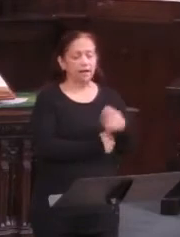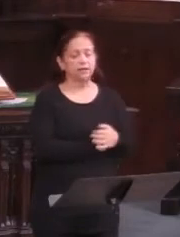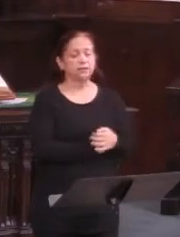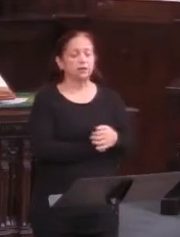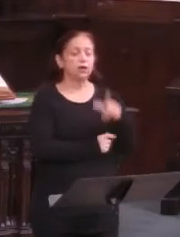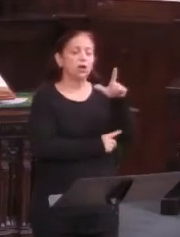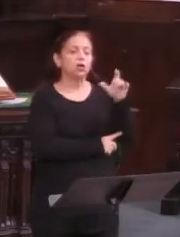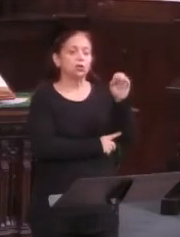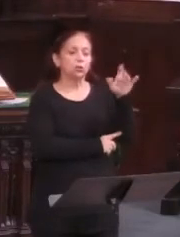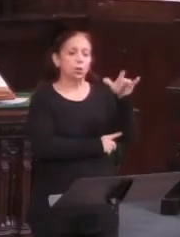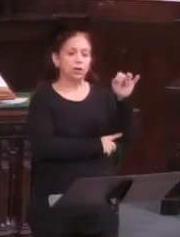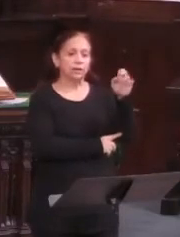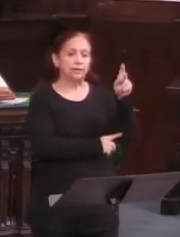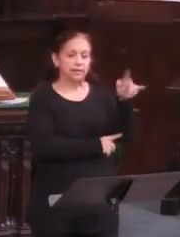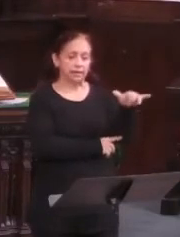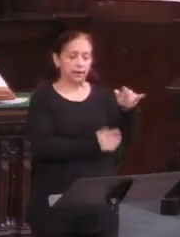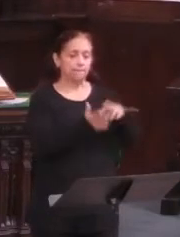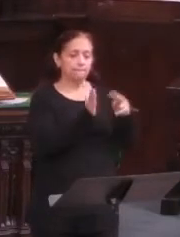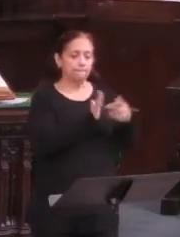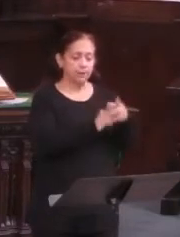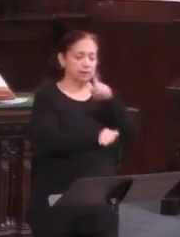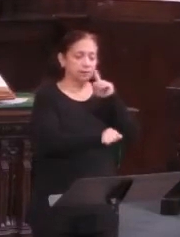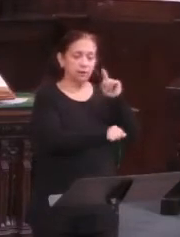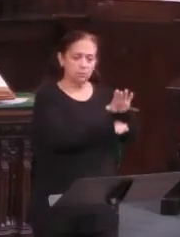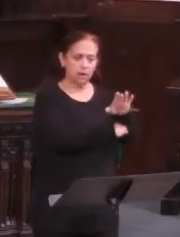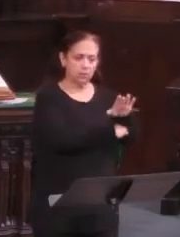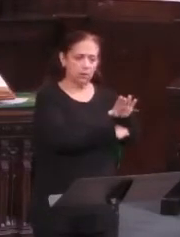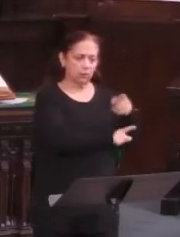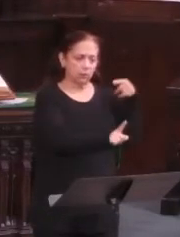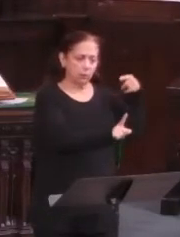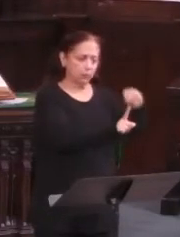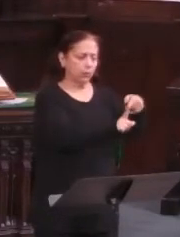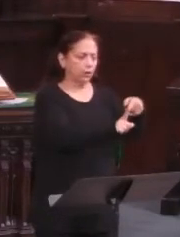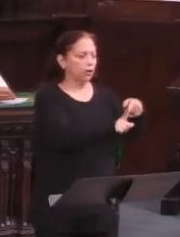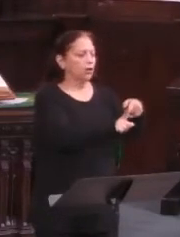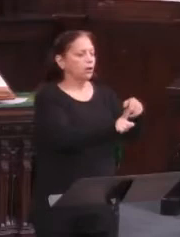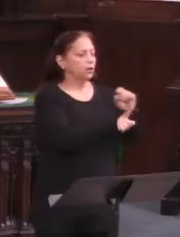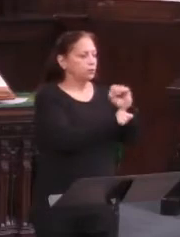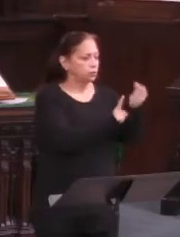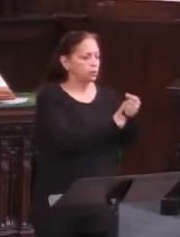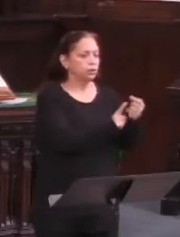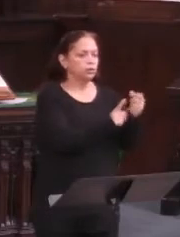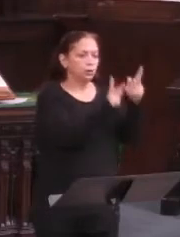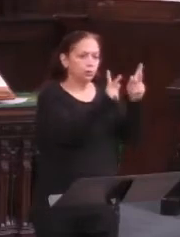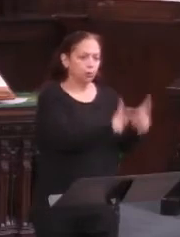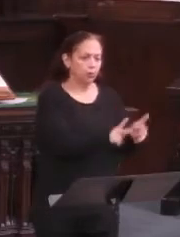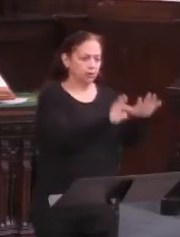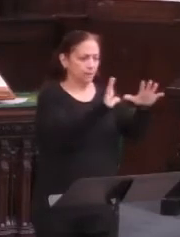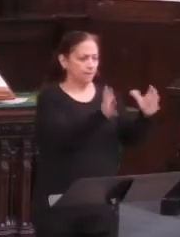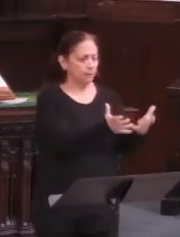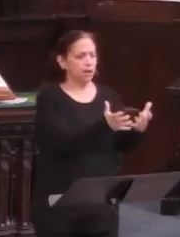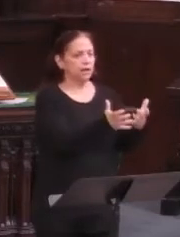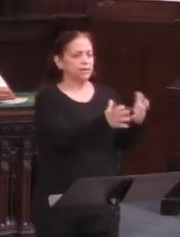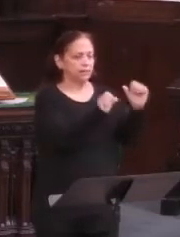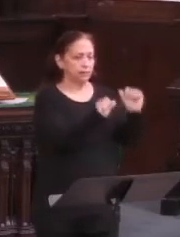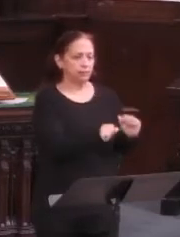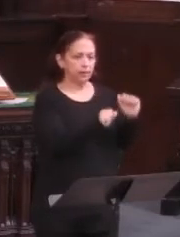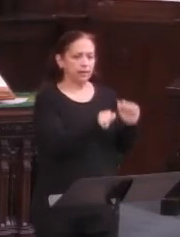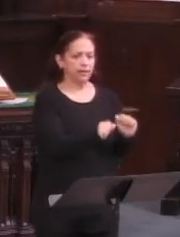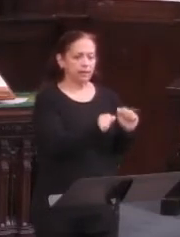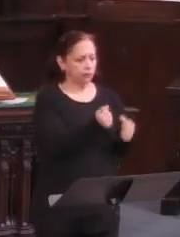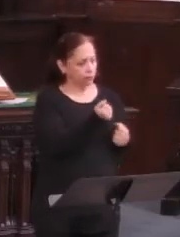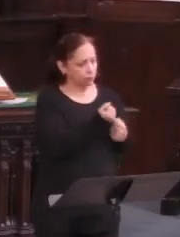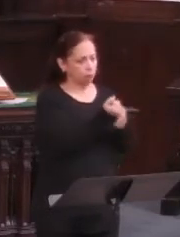loyalty means commitment to a cause, a purpose, or a person. It embodies the ability to stand